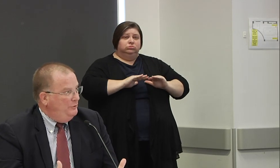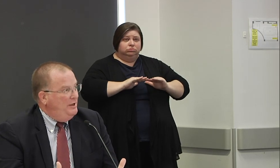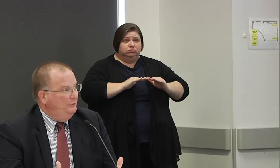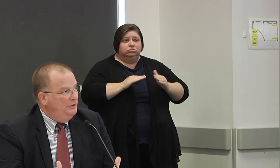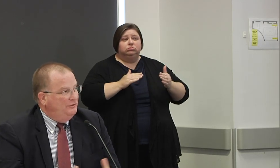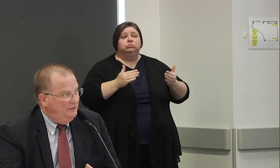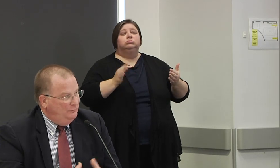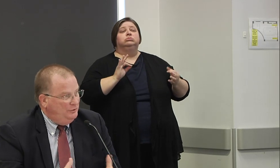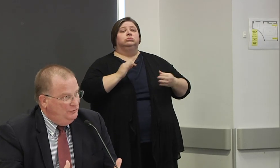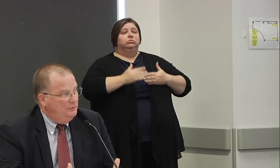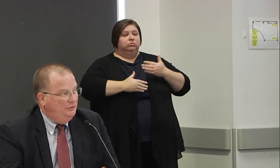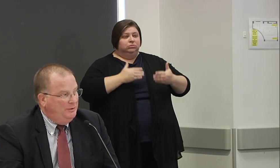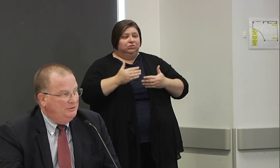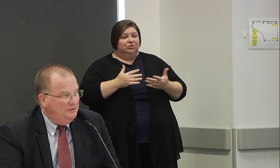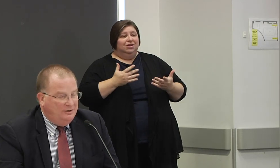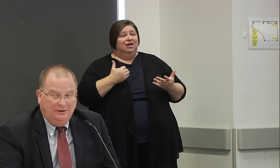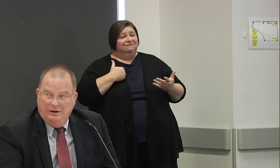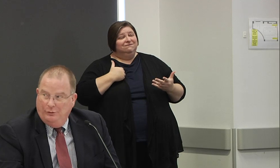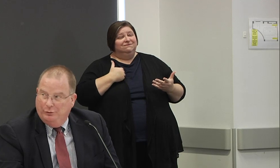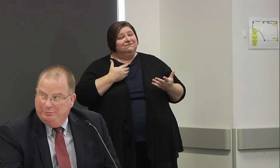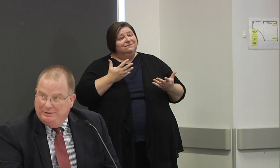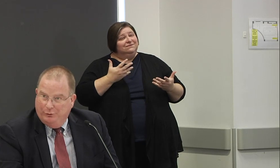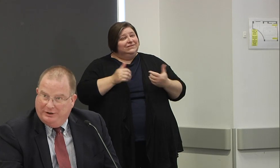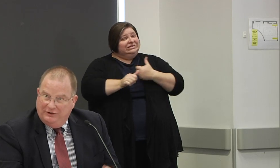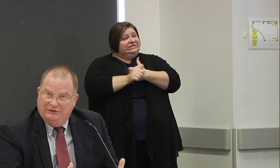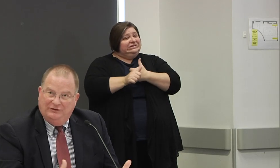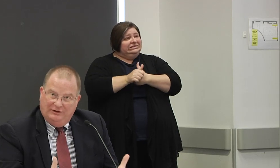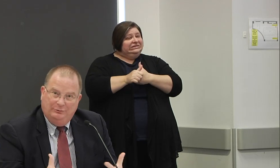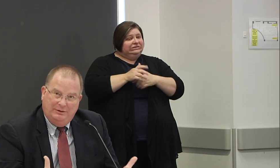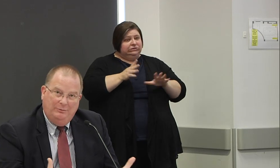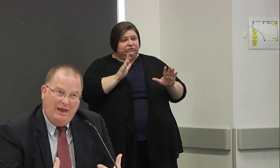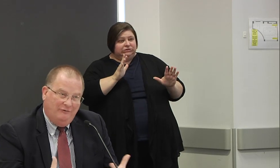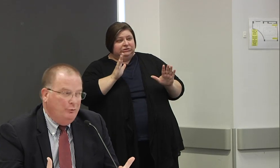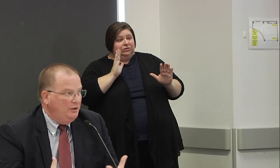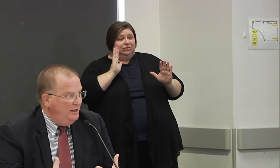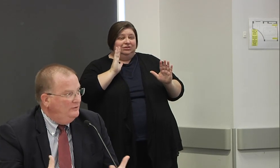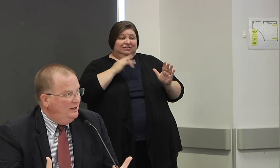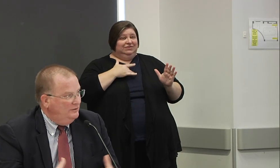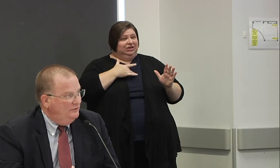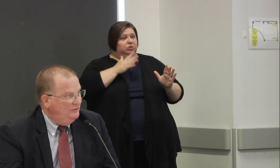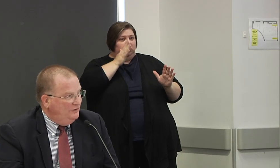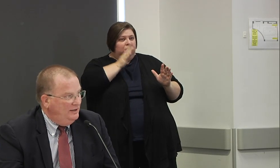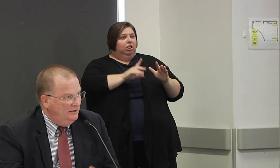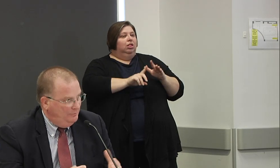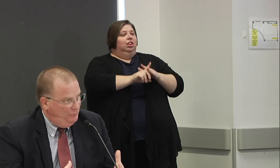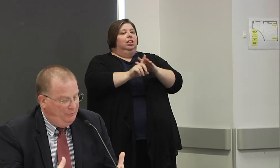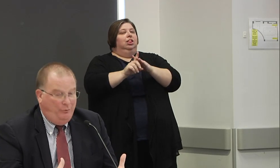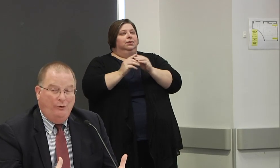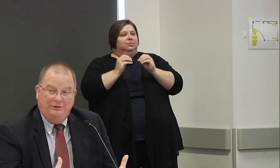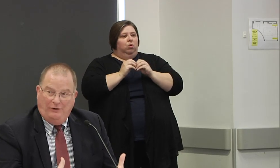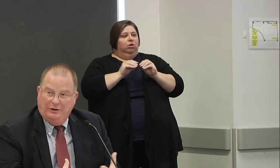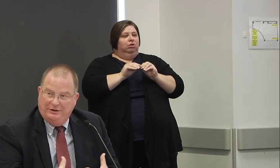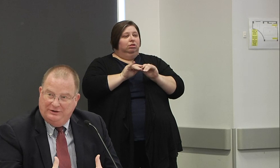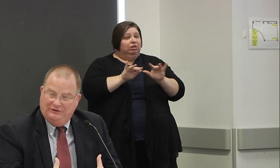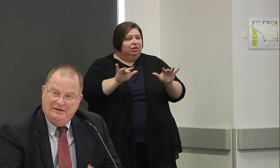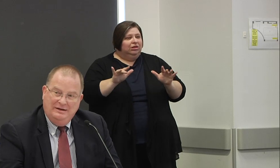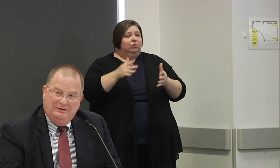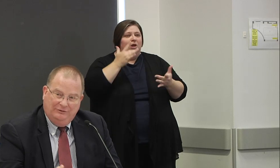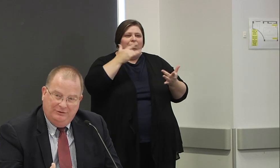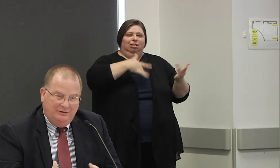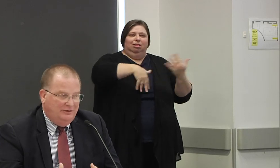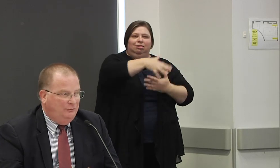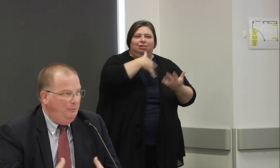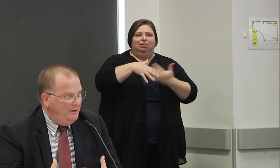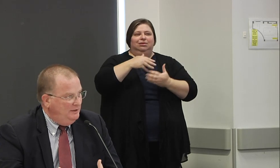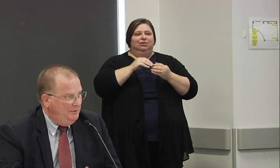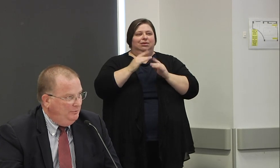without risk, and we do expect that there will be more cases as we have more contact in society. The point of all of these different